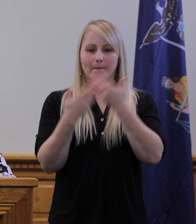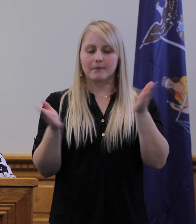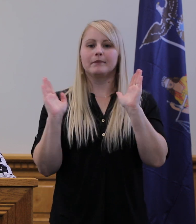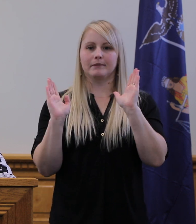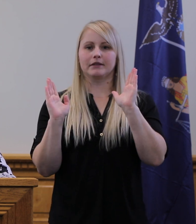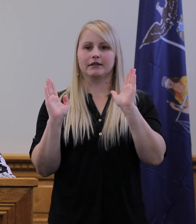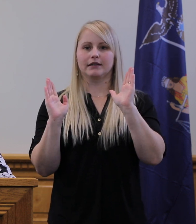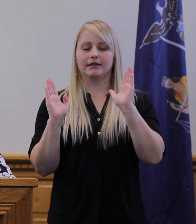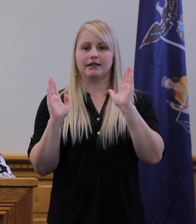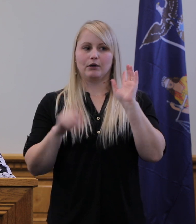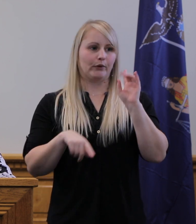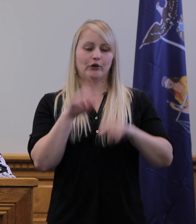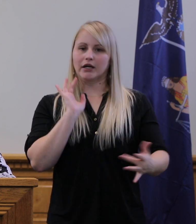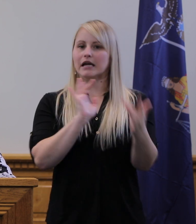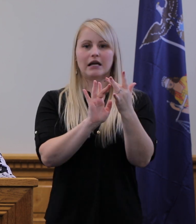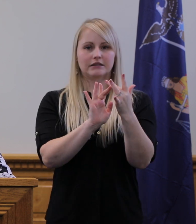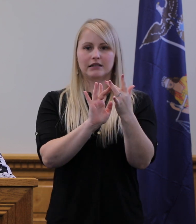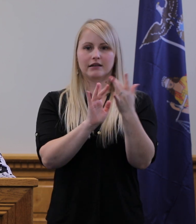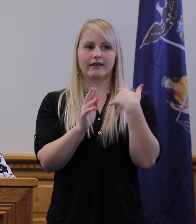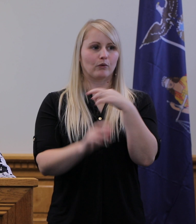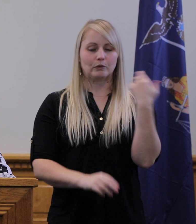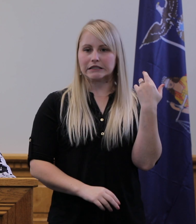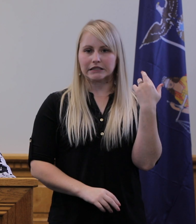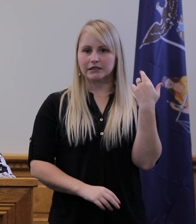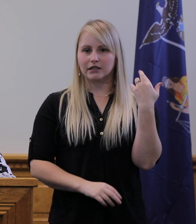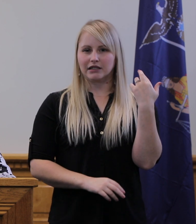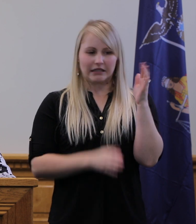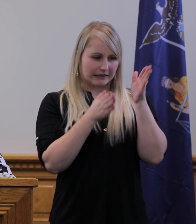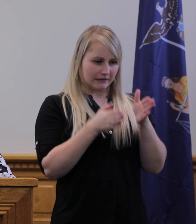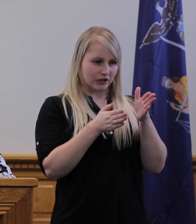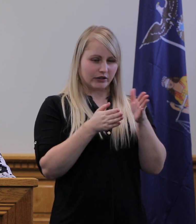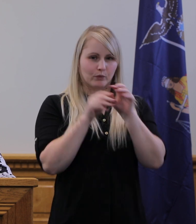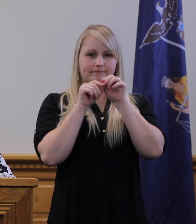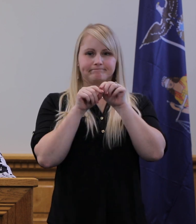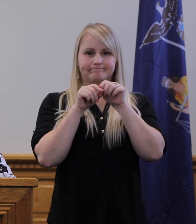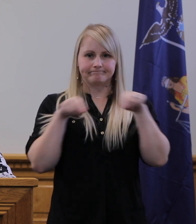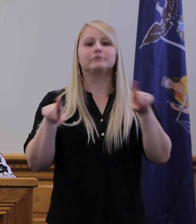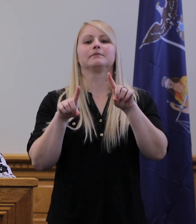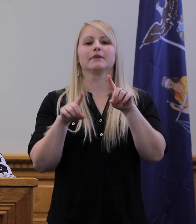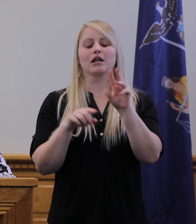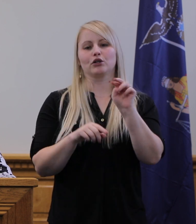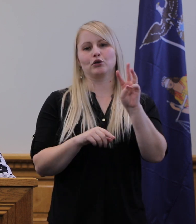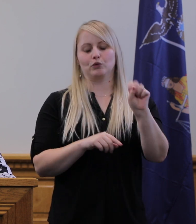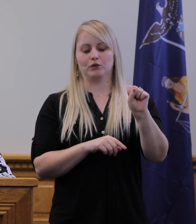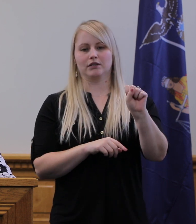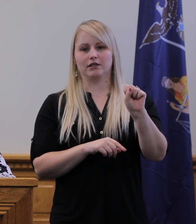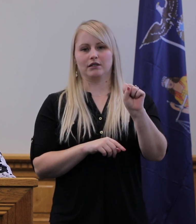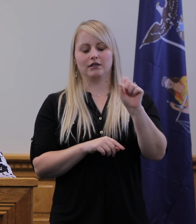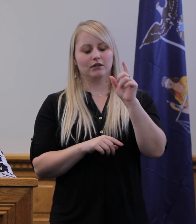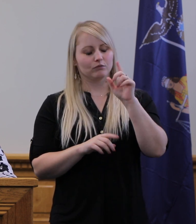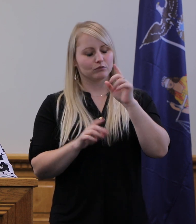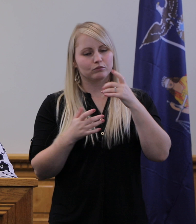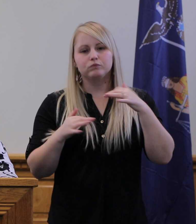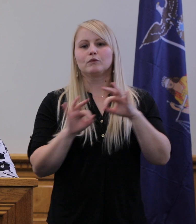contagious and we couldn't contact those at risk individually, we would issue a news release. It is extremely important